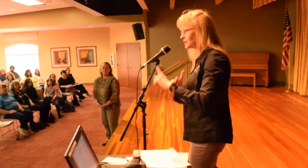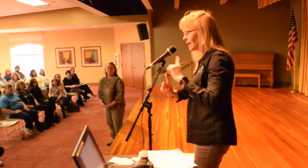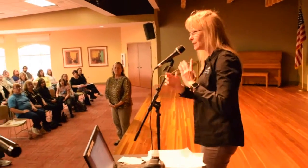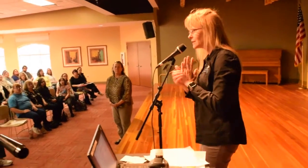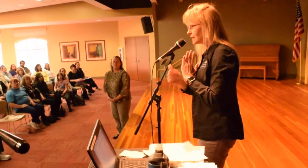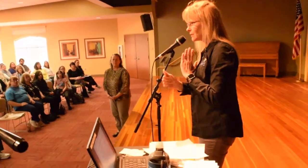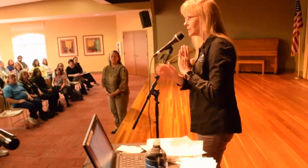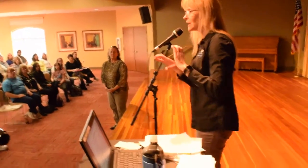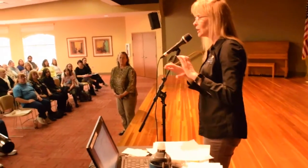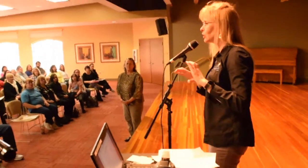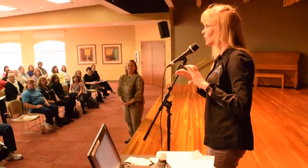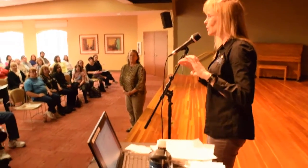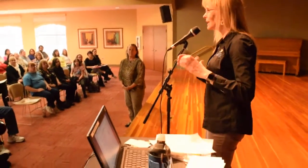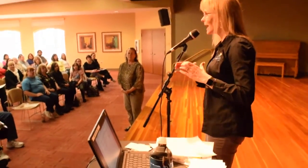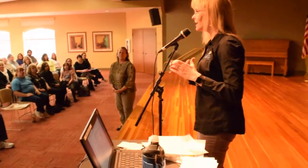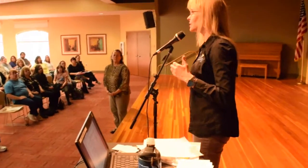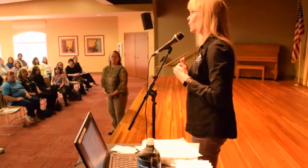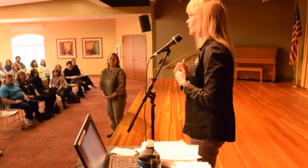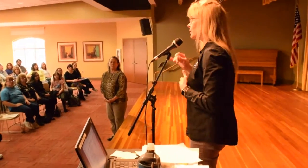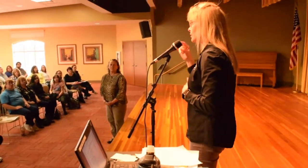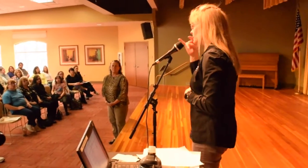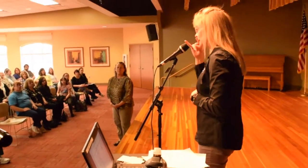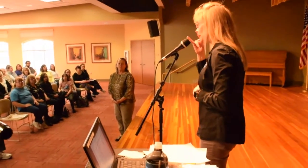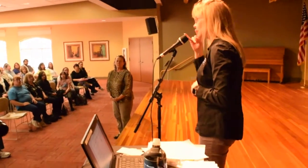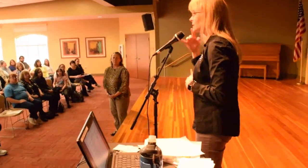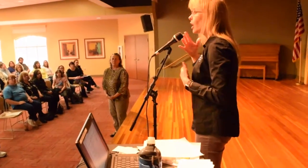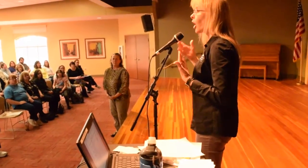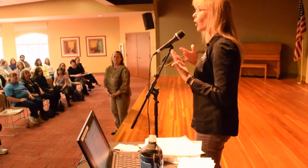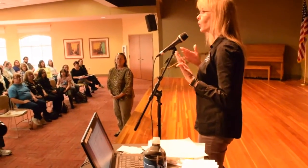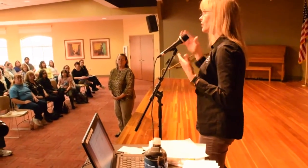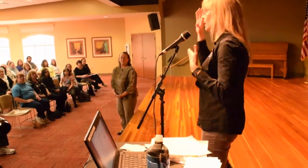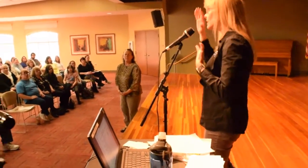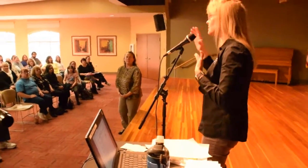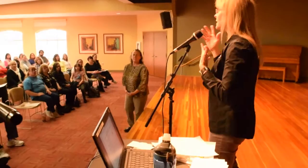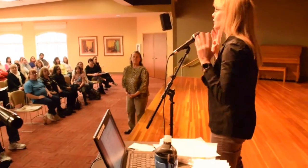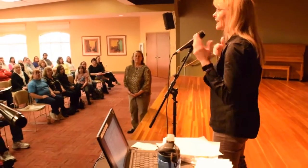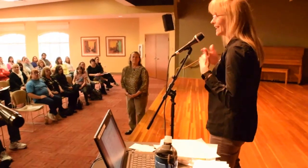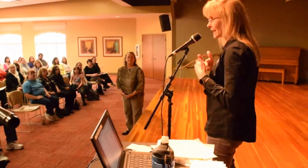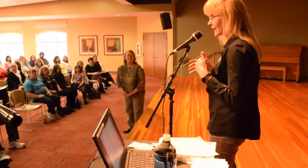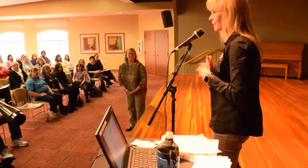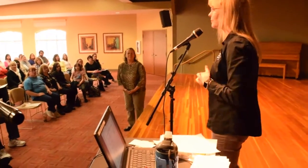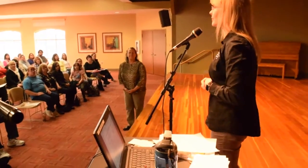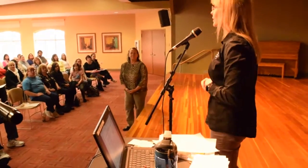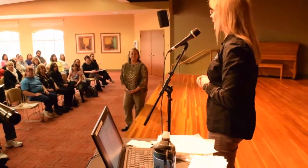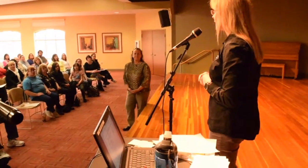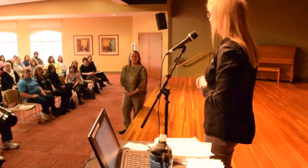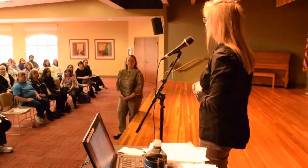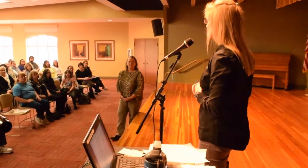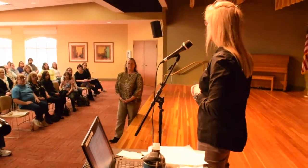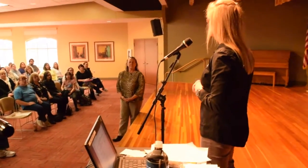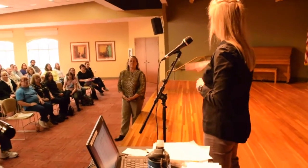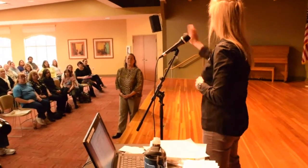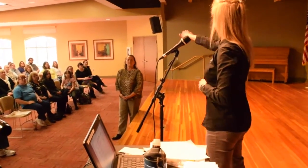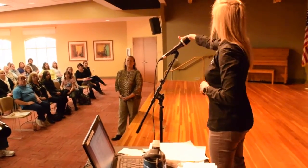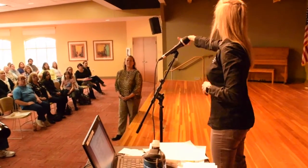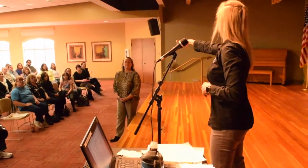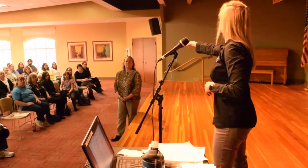signing skills in your own class or with your own kids or with your husband or anything. You ready?